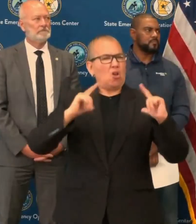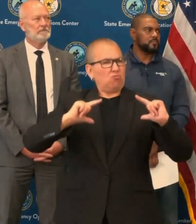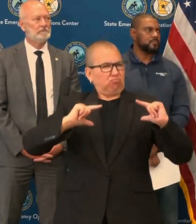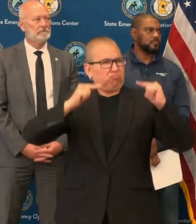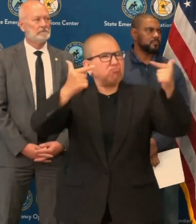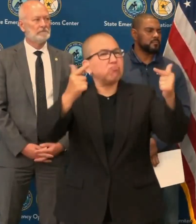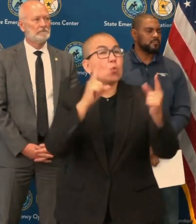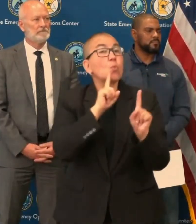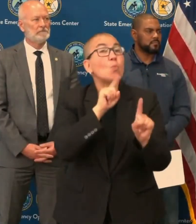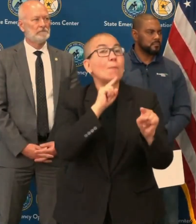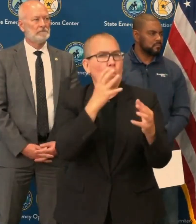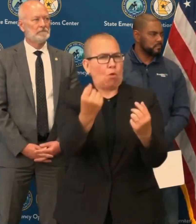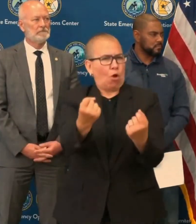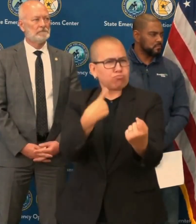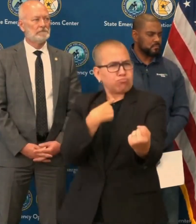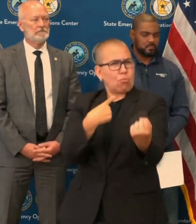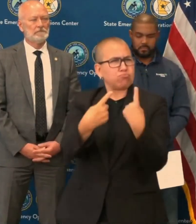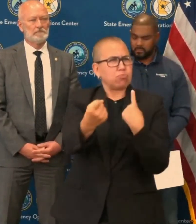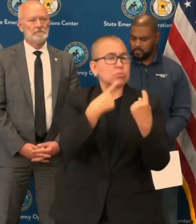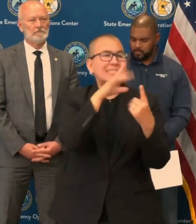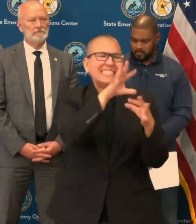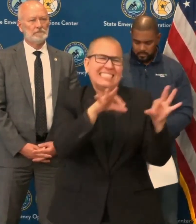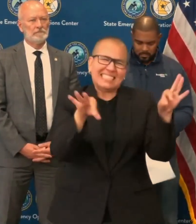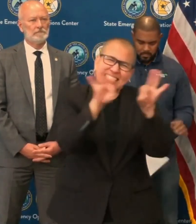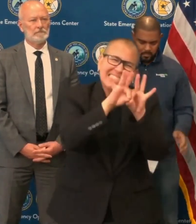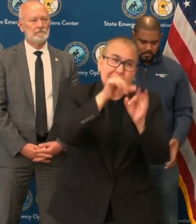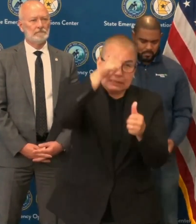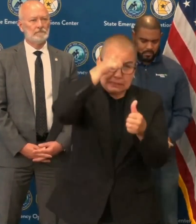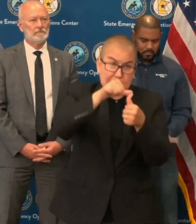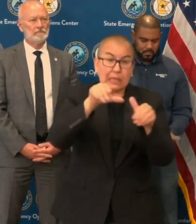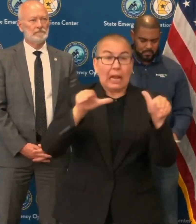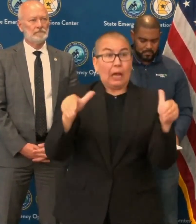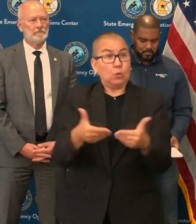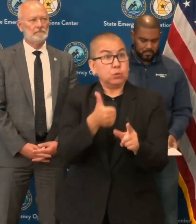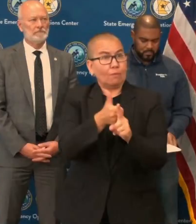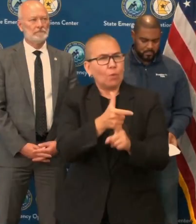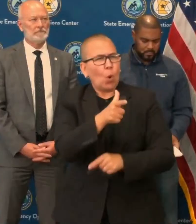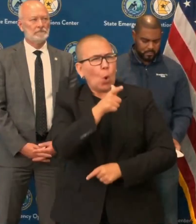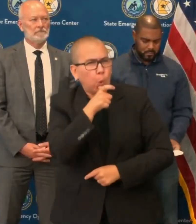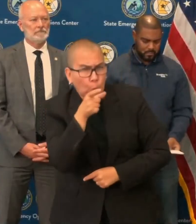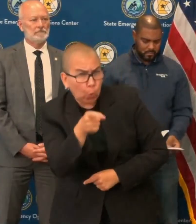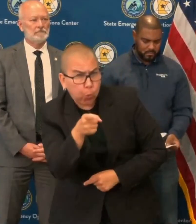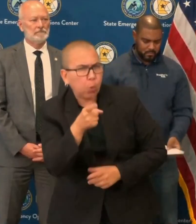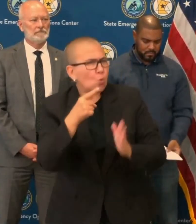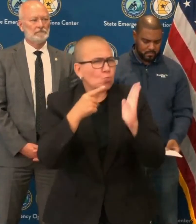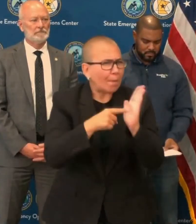introduce yourself, your immediate organization with whom you're with, and if you have a question for a